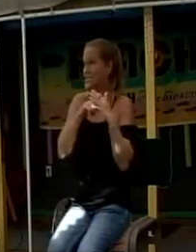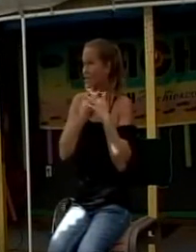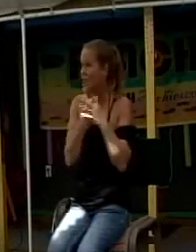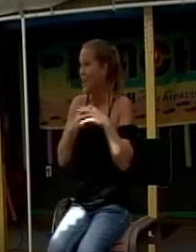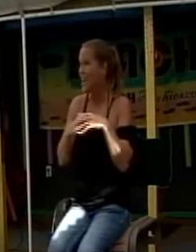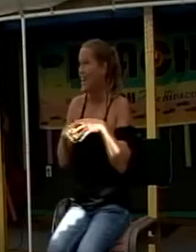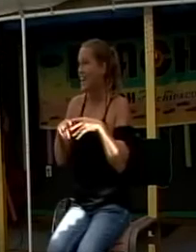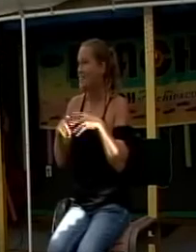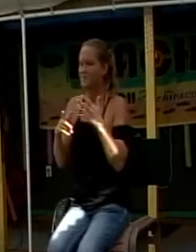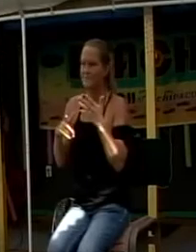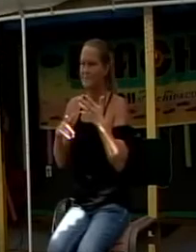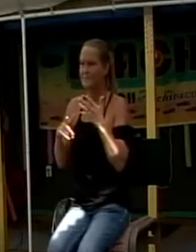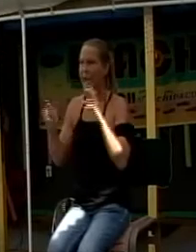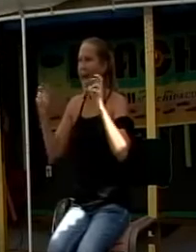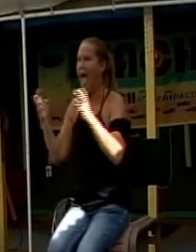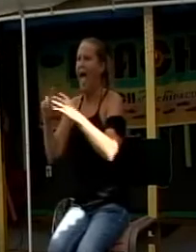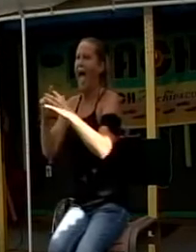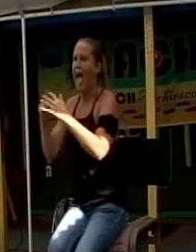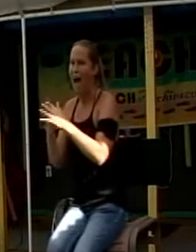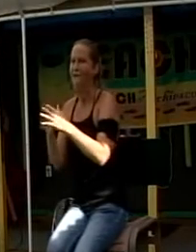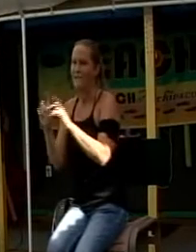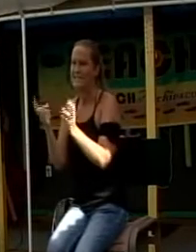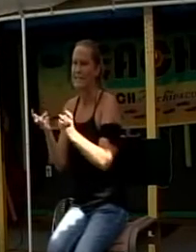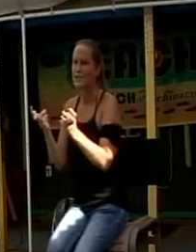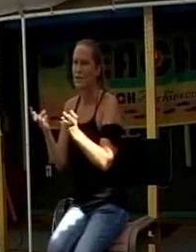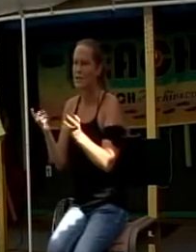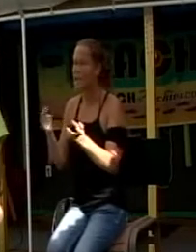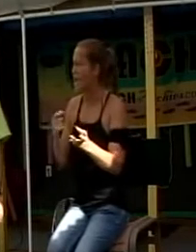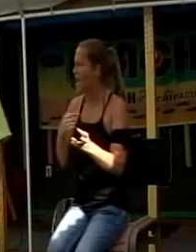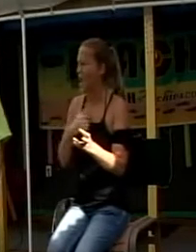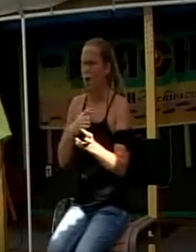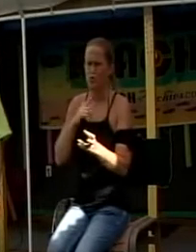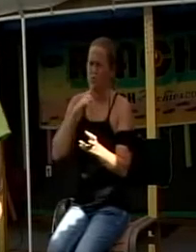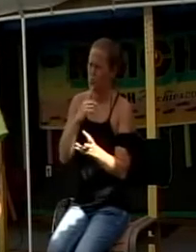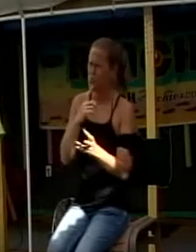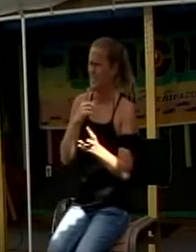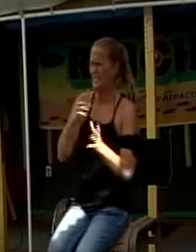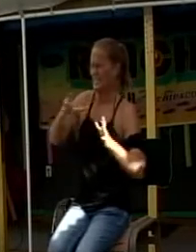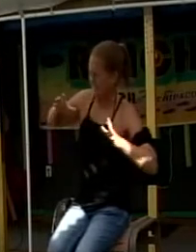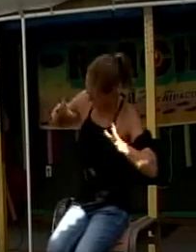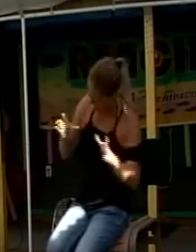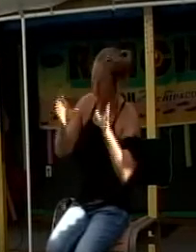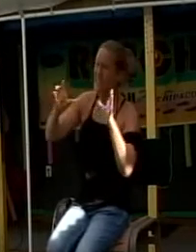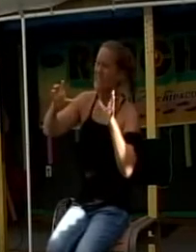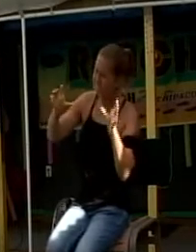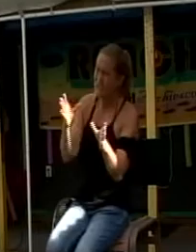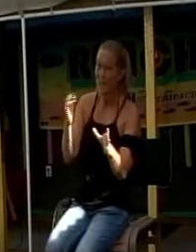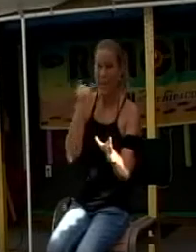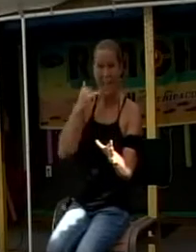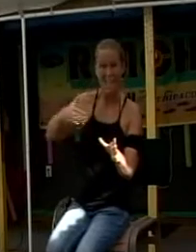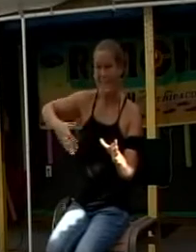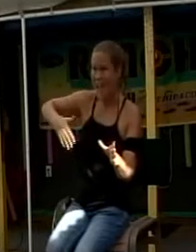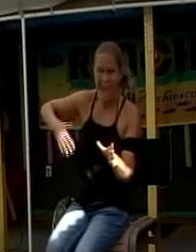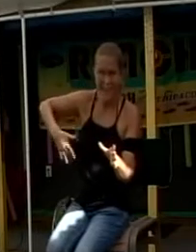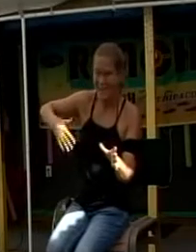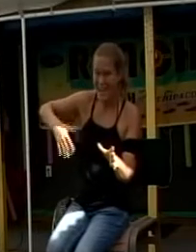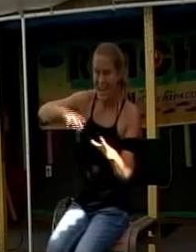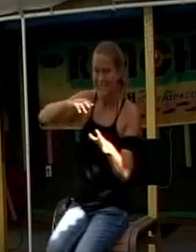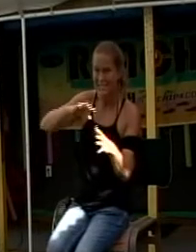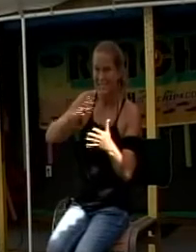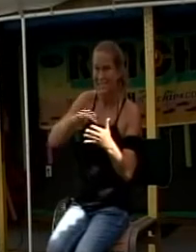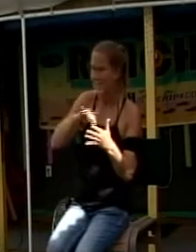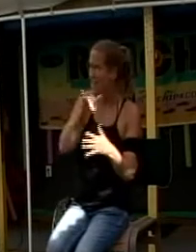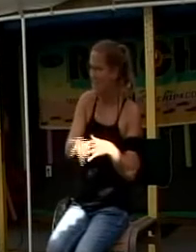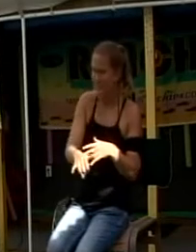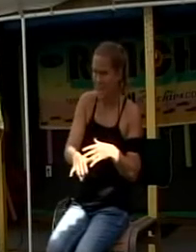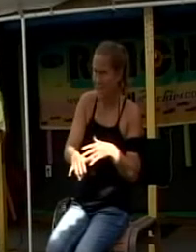I really encourage you, as strong as I can, if you have not taken that class, find out about it